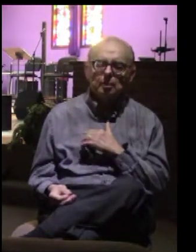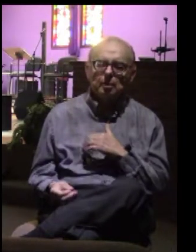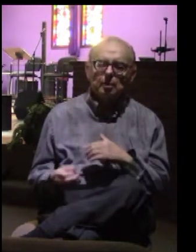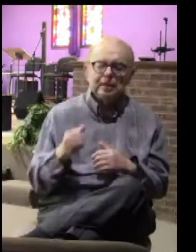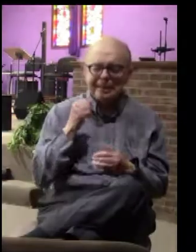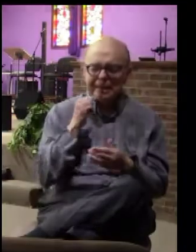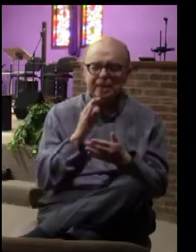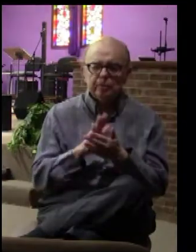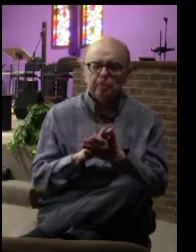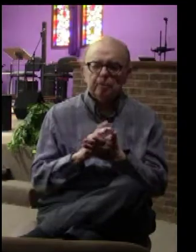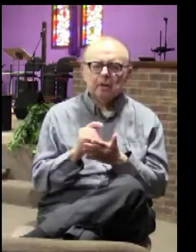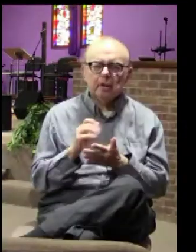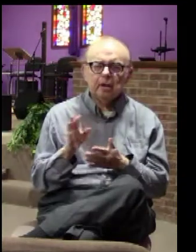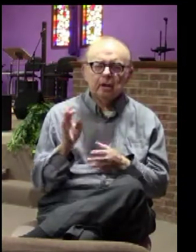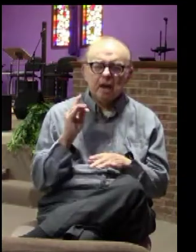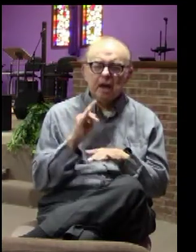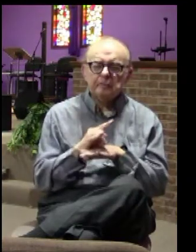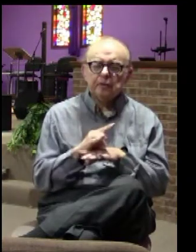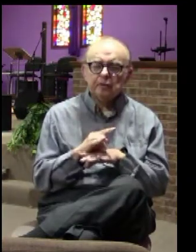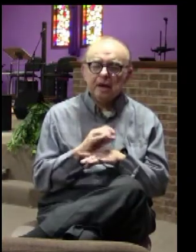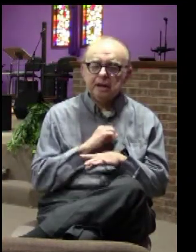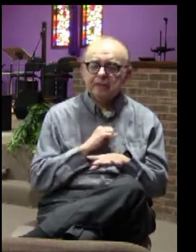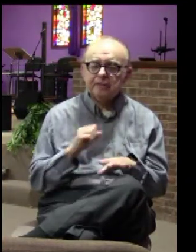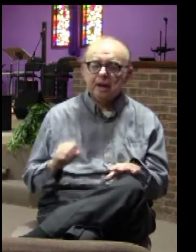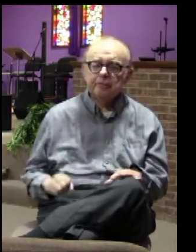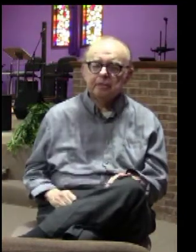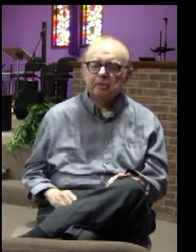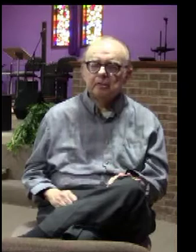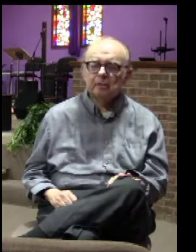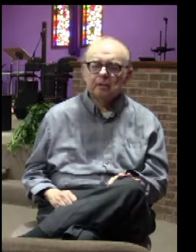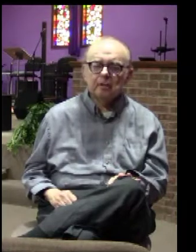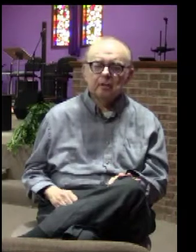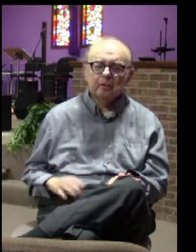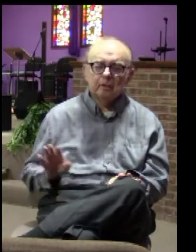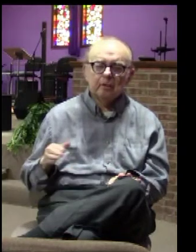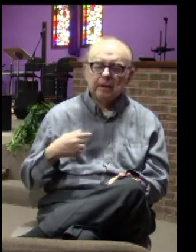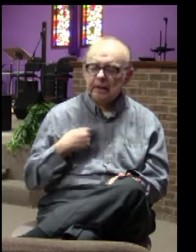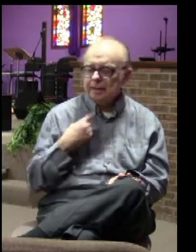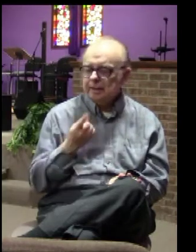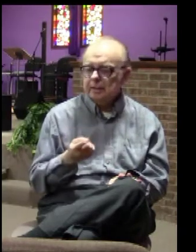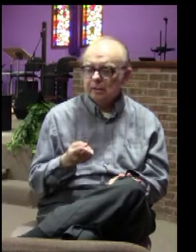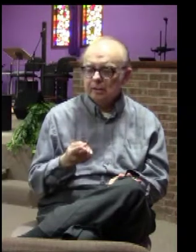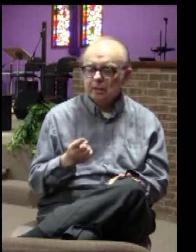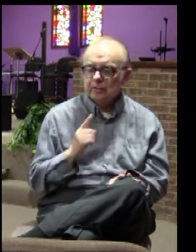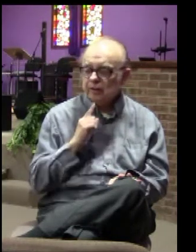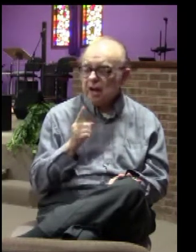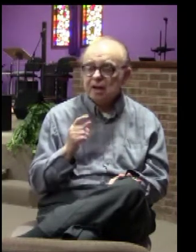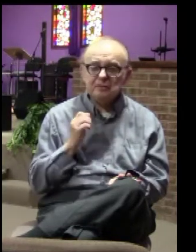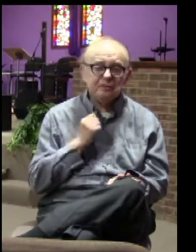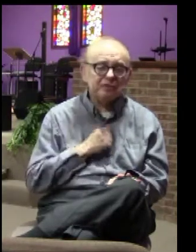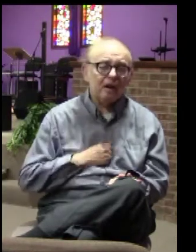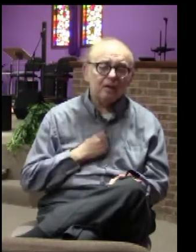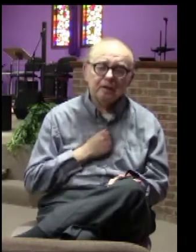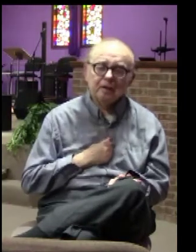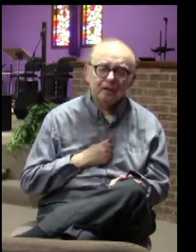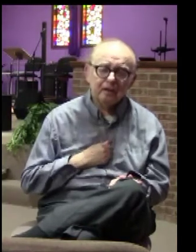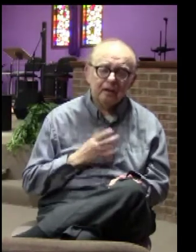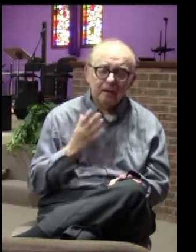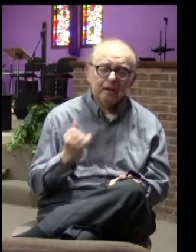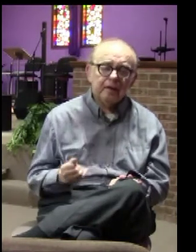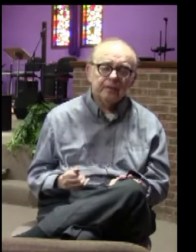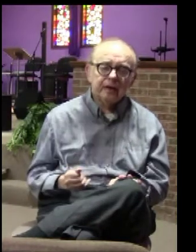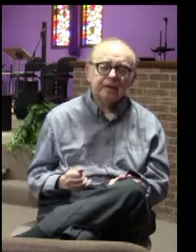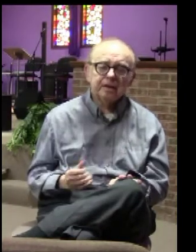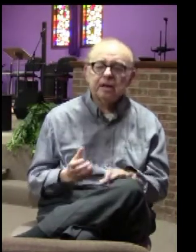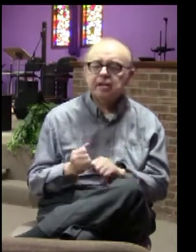Delilah, who had betrayed him, has now said, I'm so sorry. If I could just take